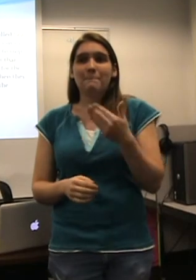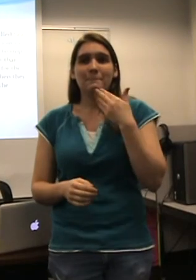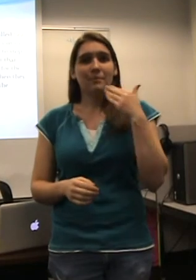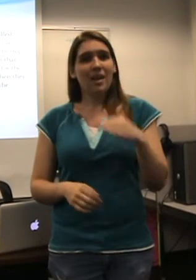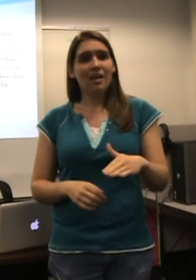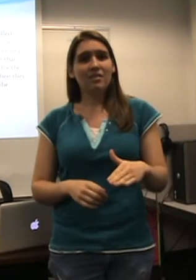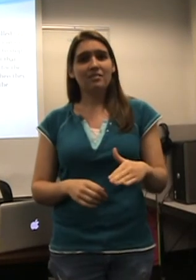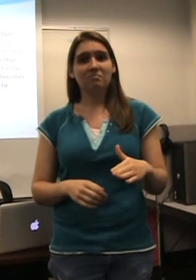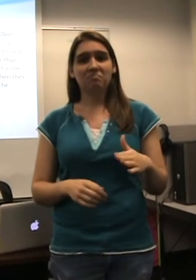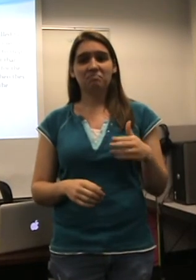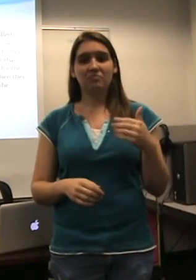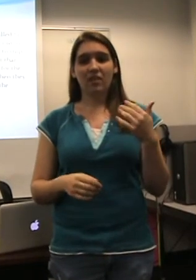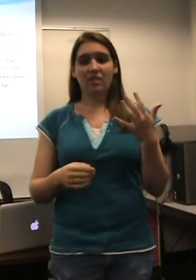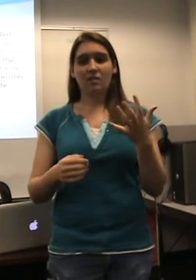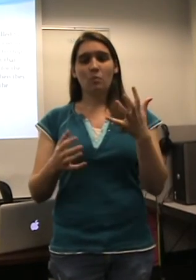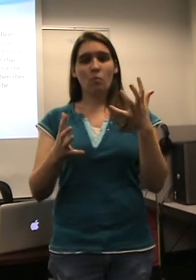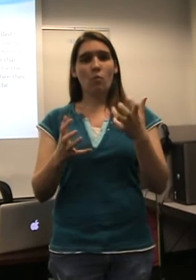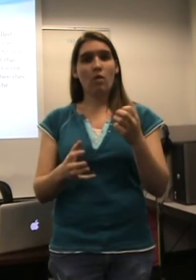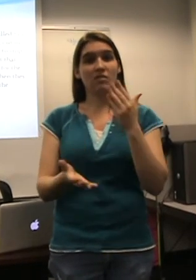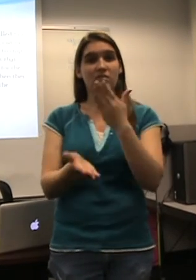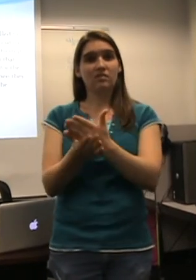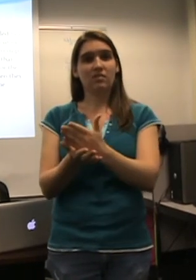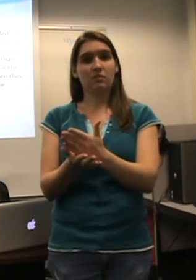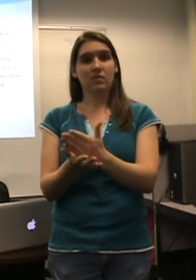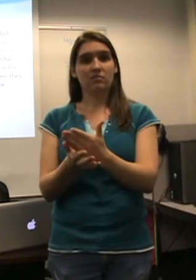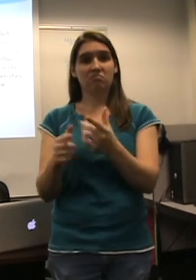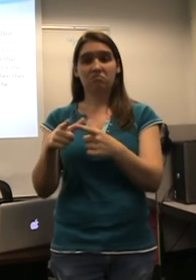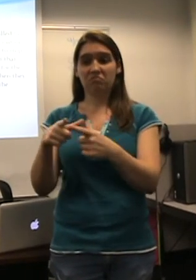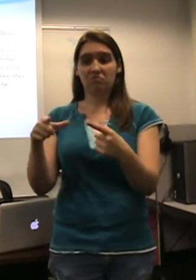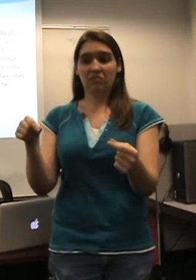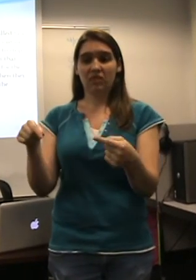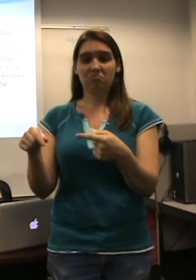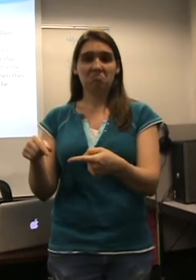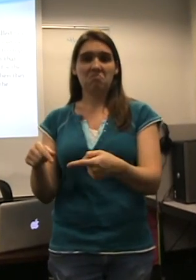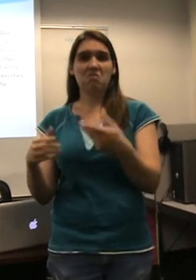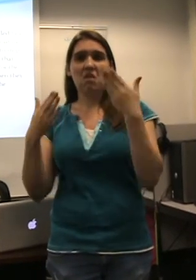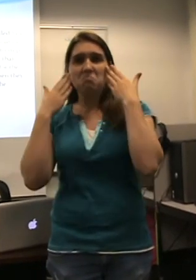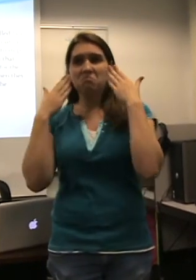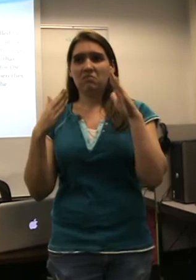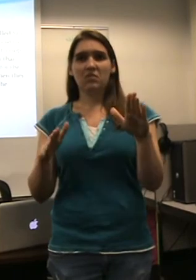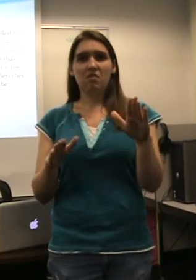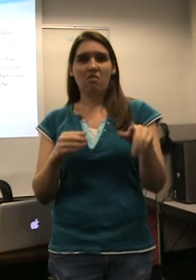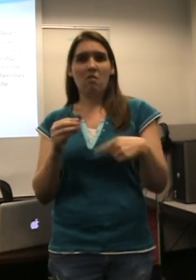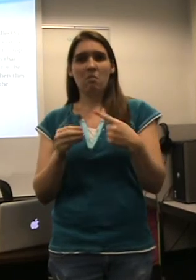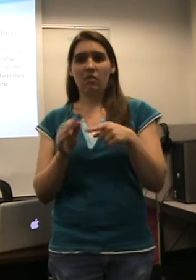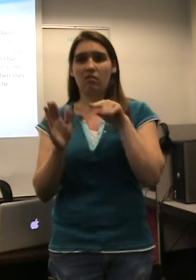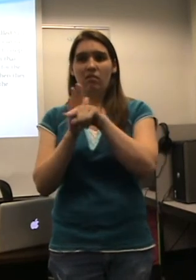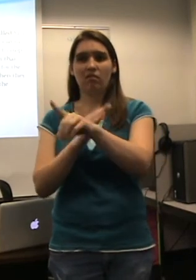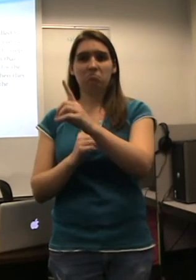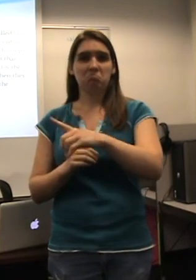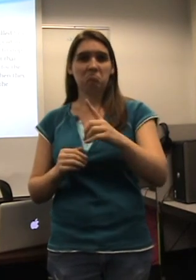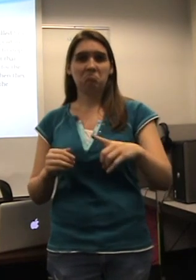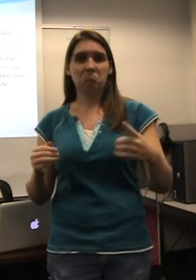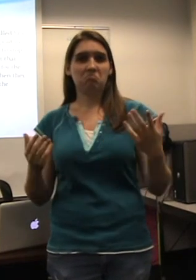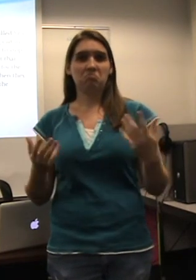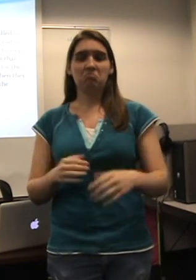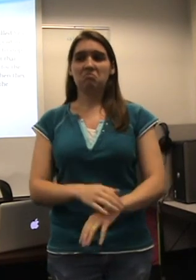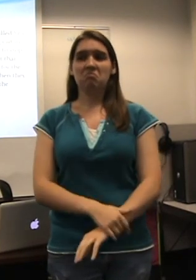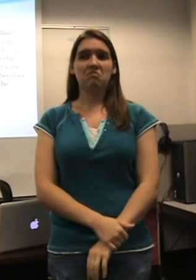stopped. Japan doesn't really know about the dolphin slaughters, really. there's an